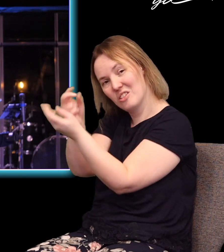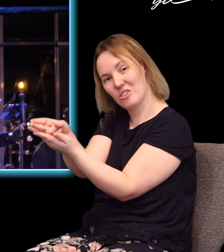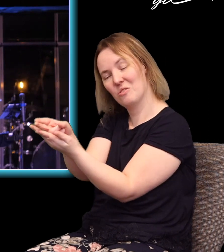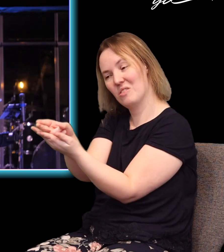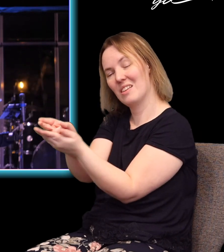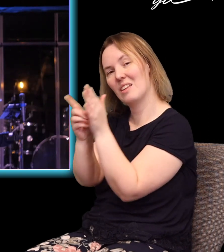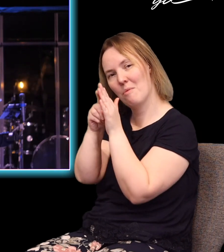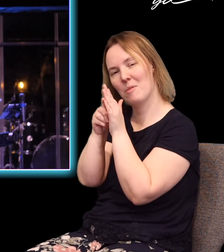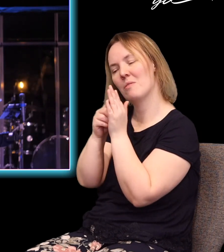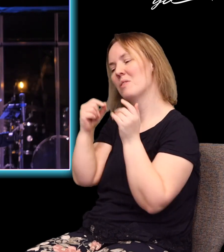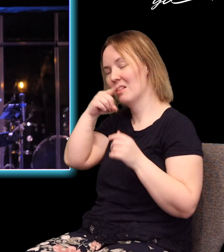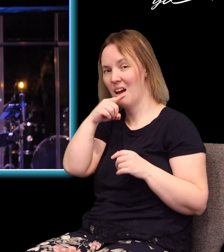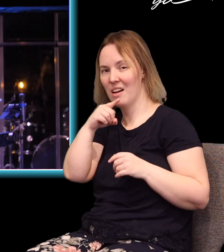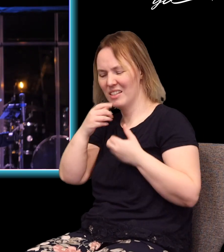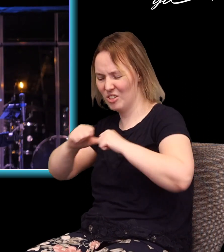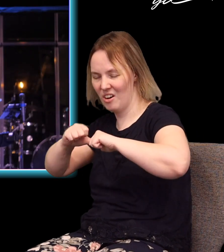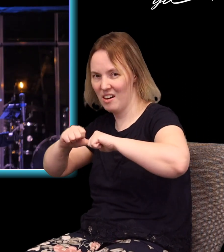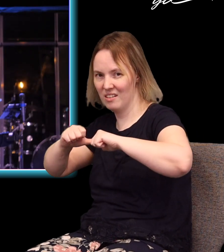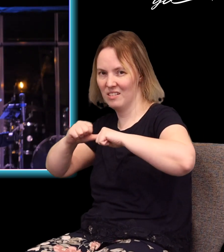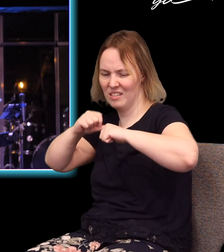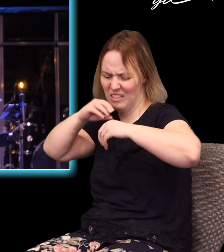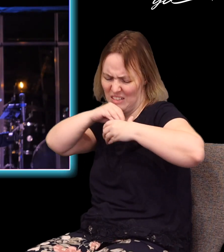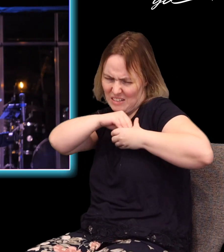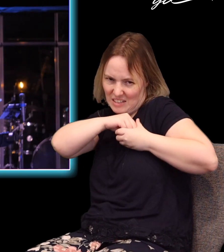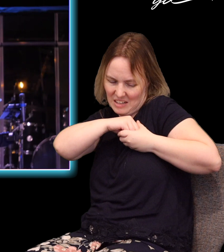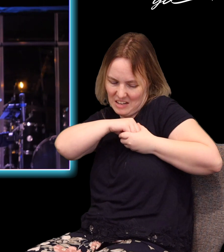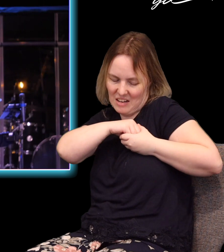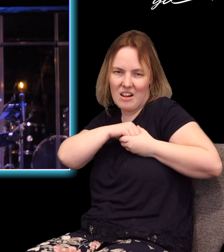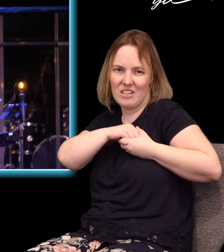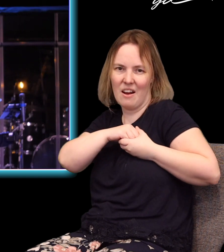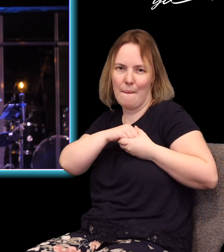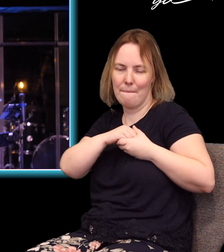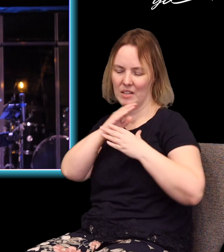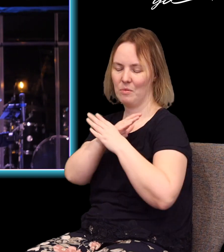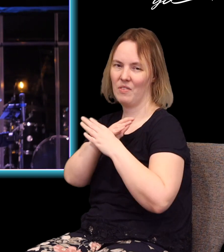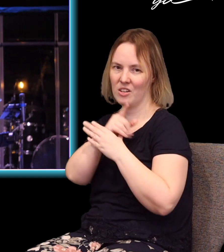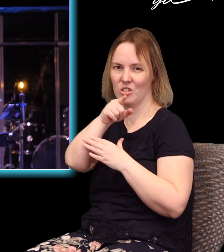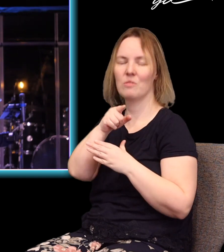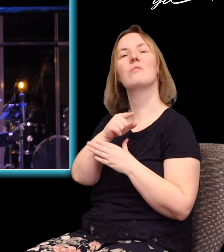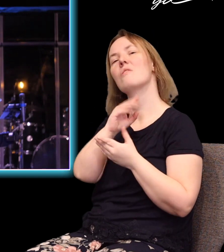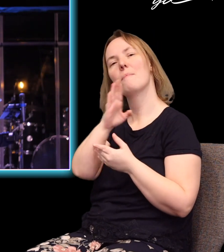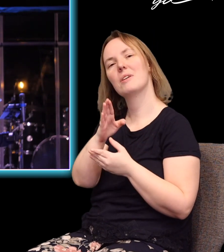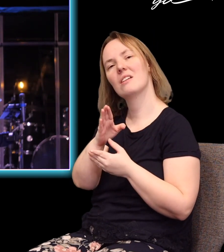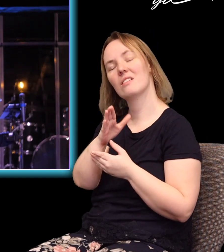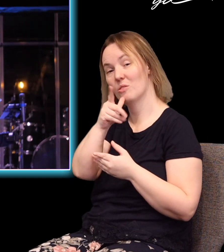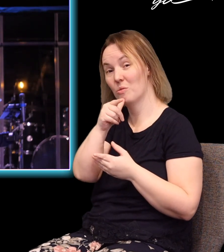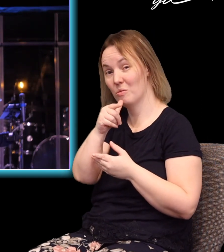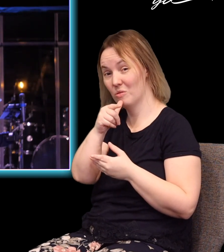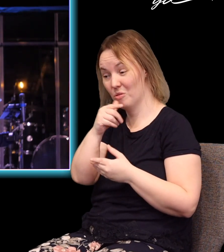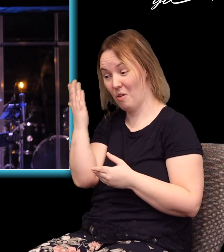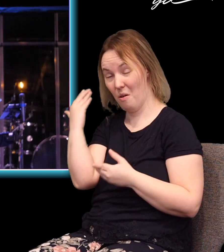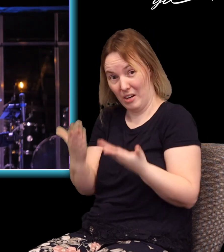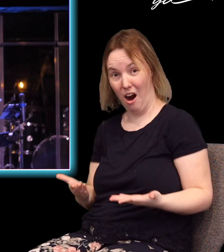at that very moment when the lie is trying to embed itself in your heart and to prevent you from being who you already